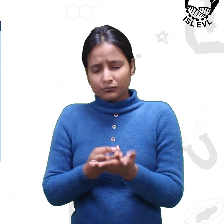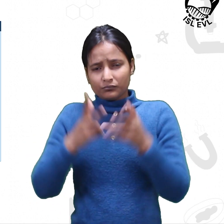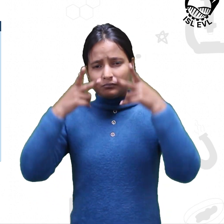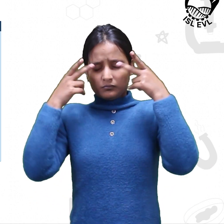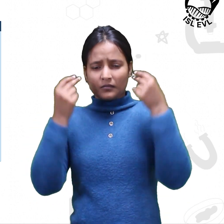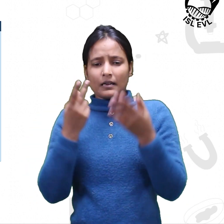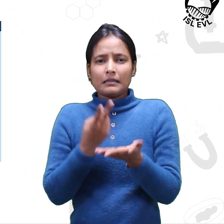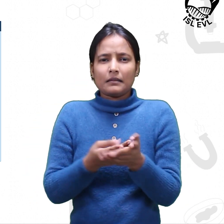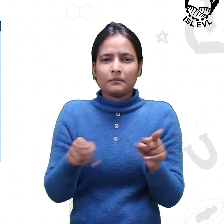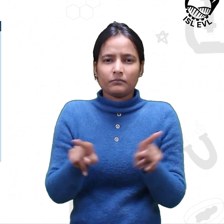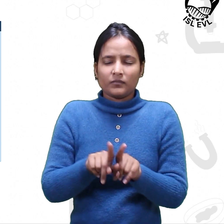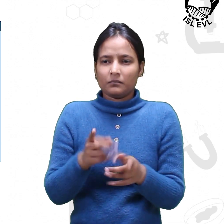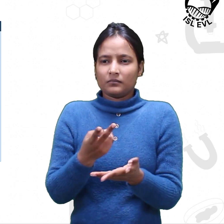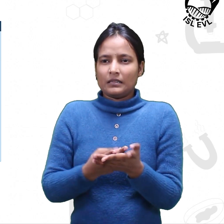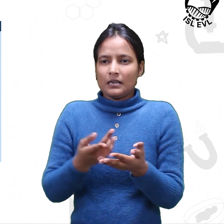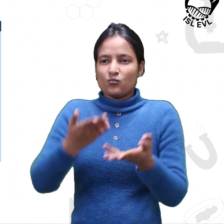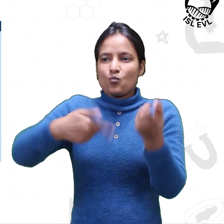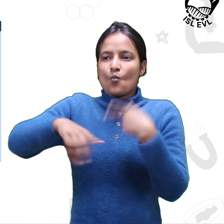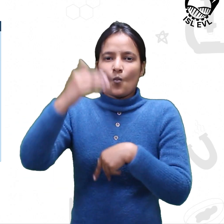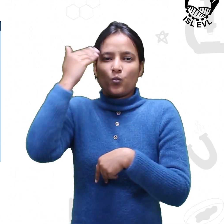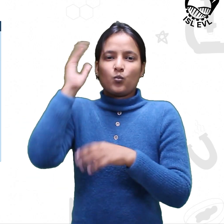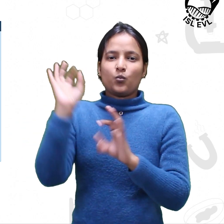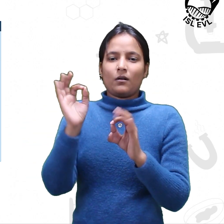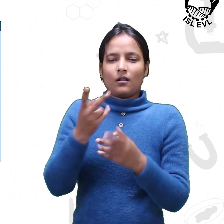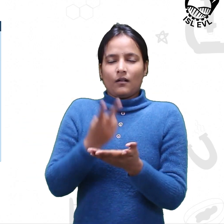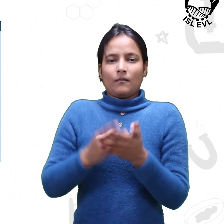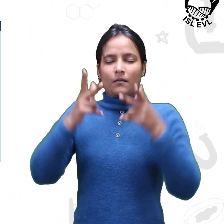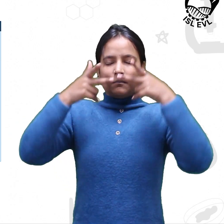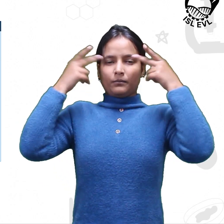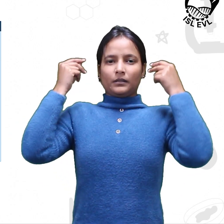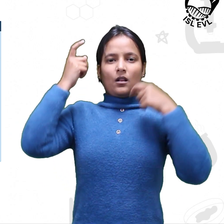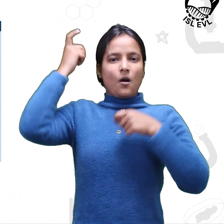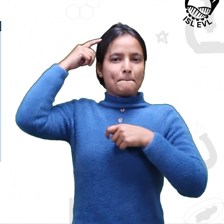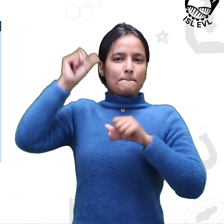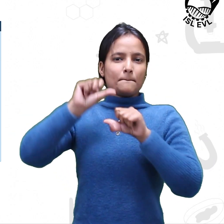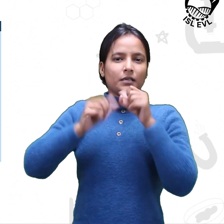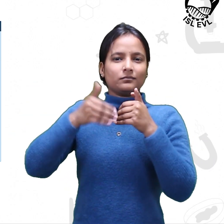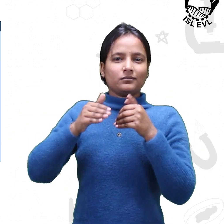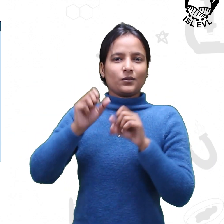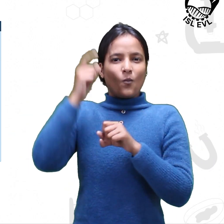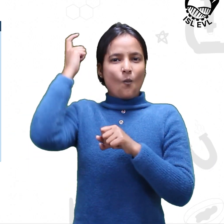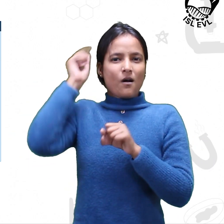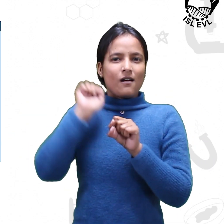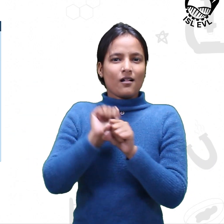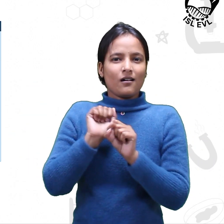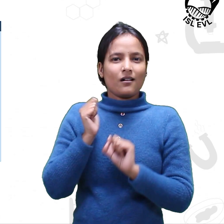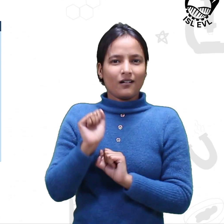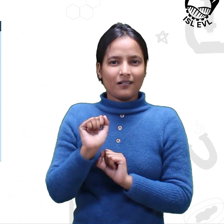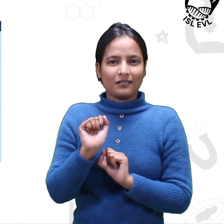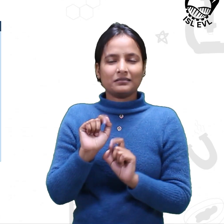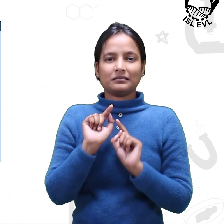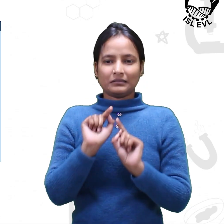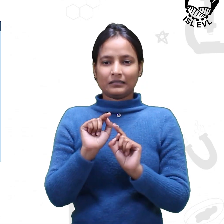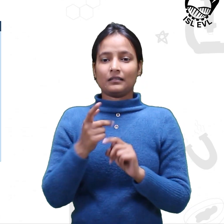yourself vulnerable to external threats for better part of your lifetimes. We know that if we don't sleep, there